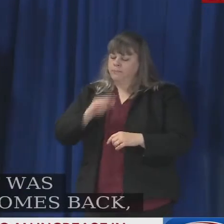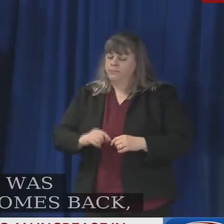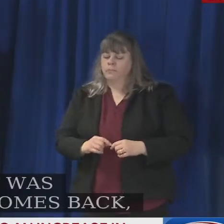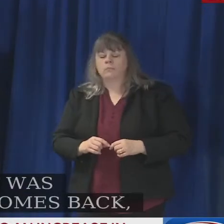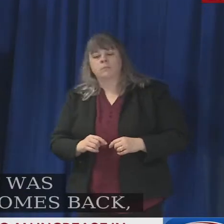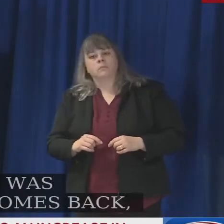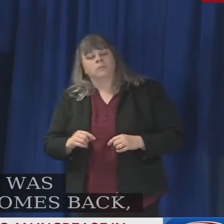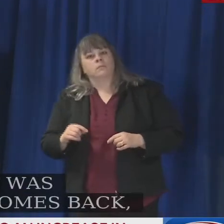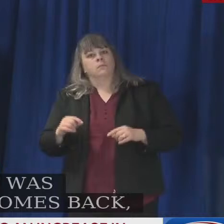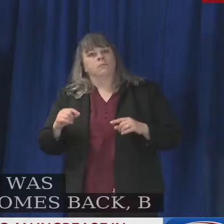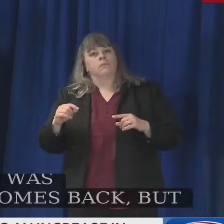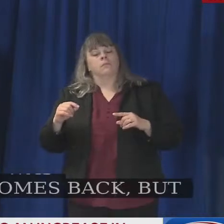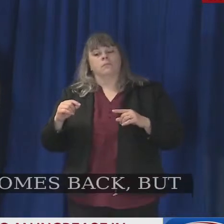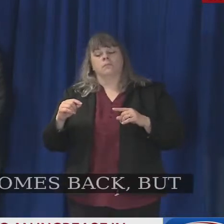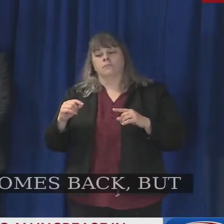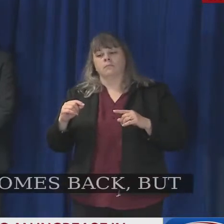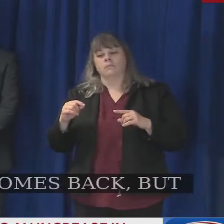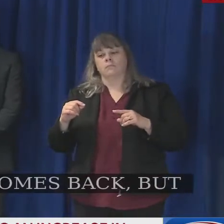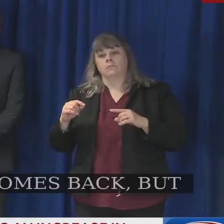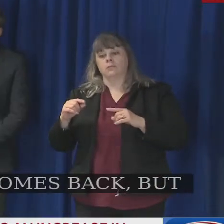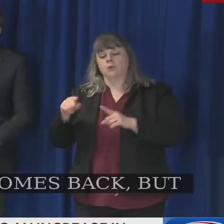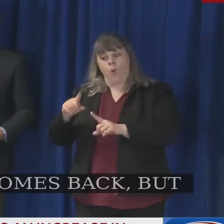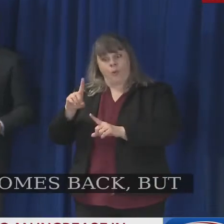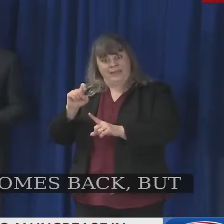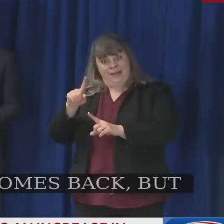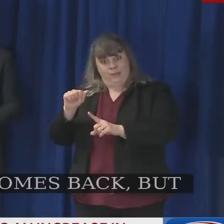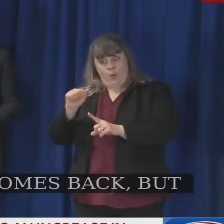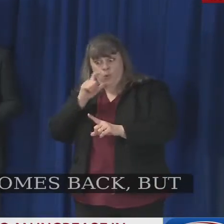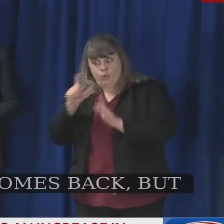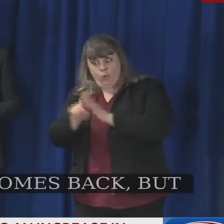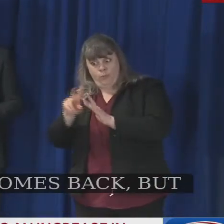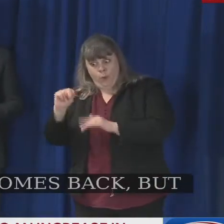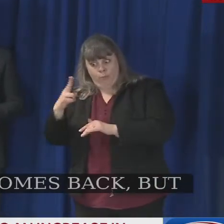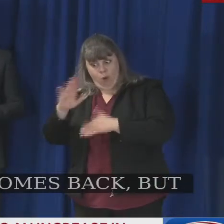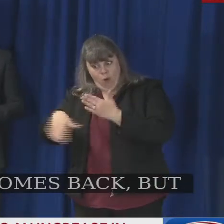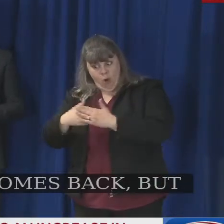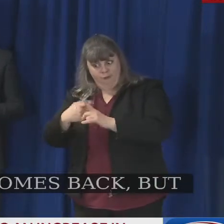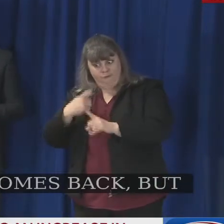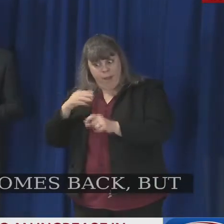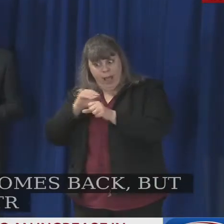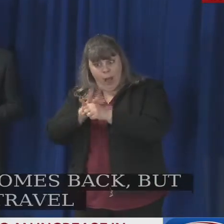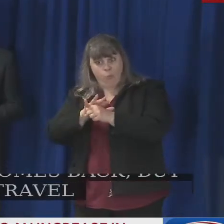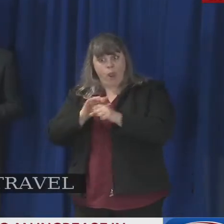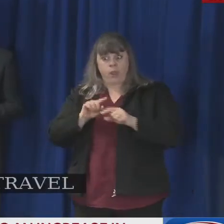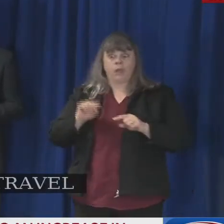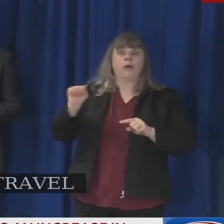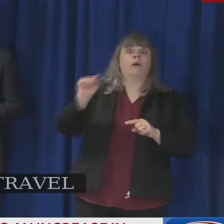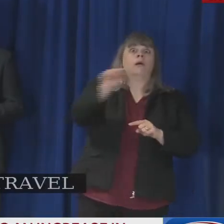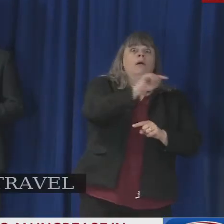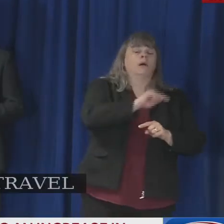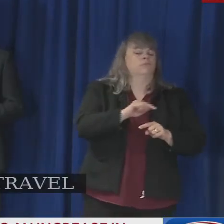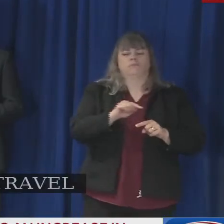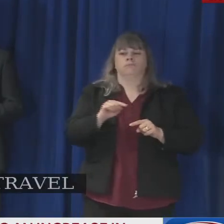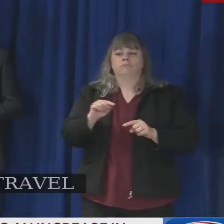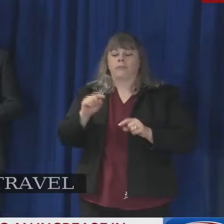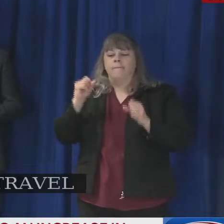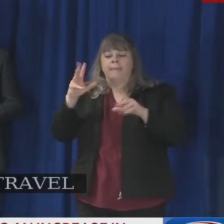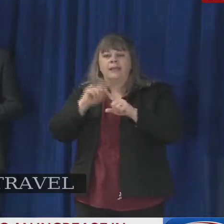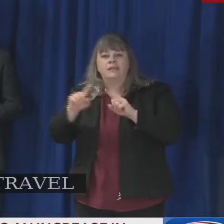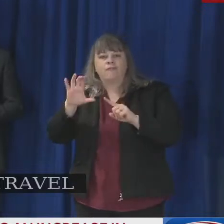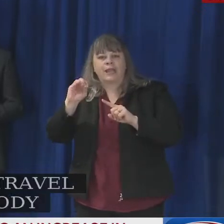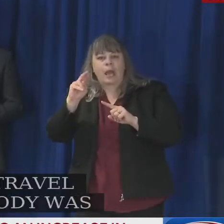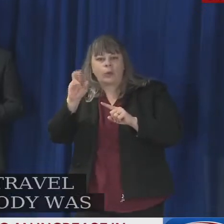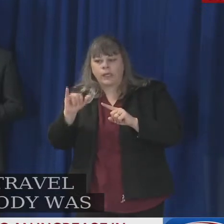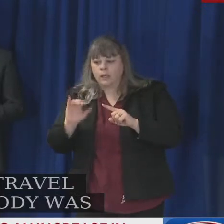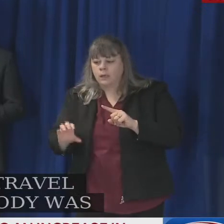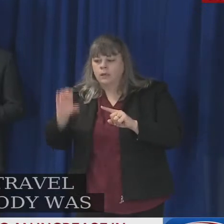Those cases are not all associated with an outbreak, for example, right? These are cases that are scattered across multiple counties throughout the state.